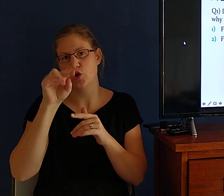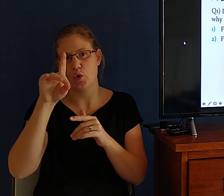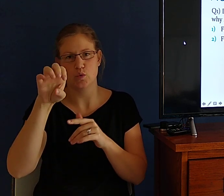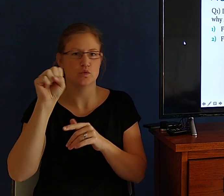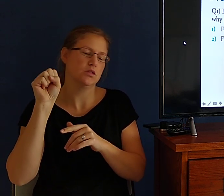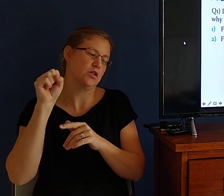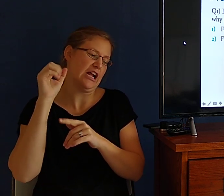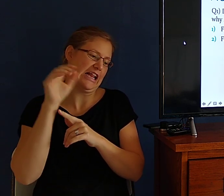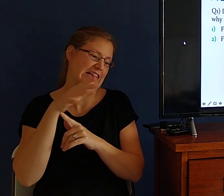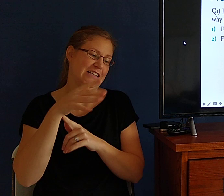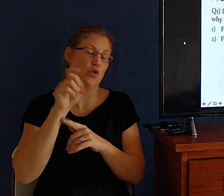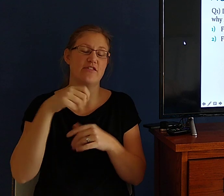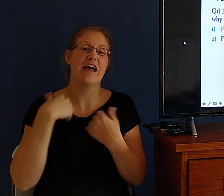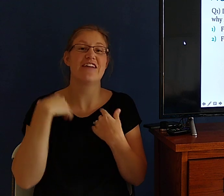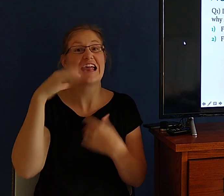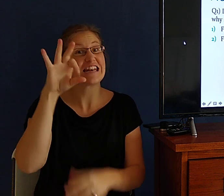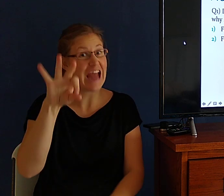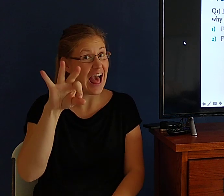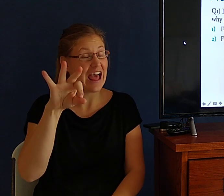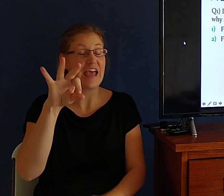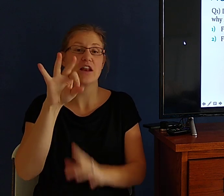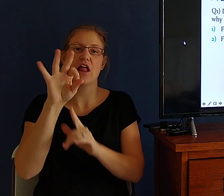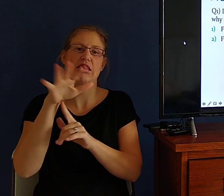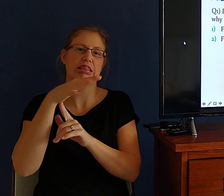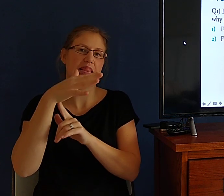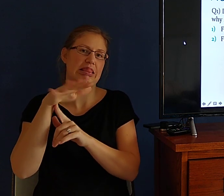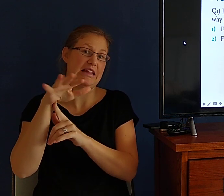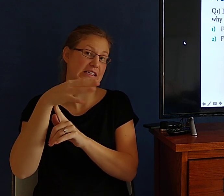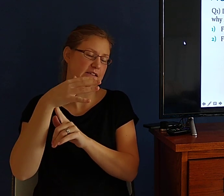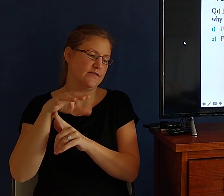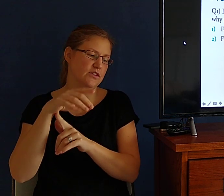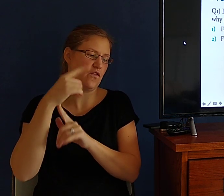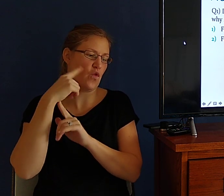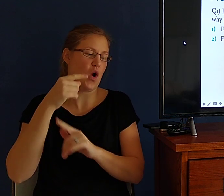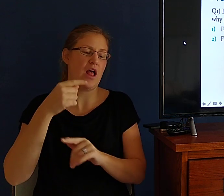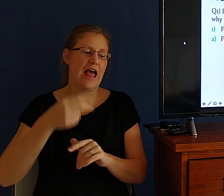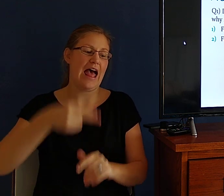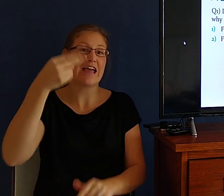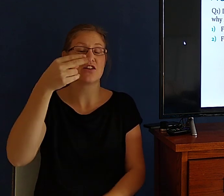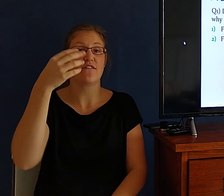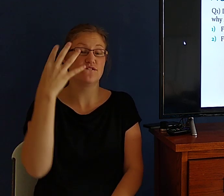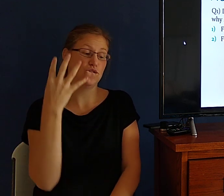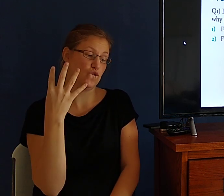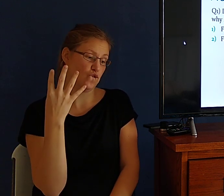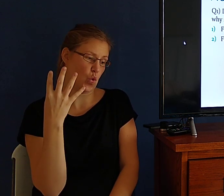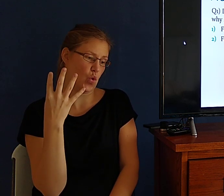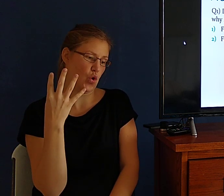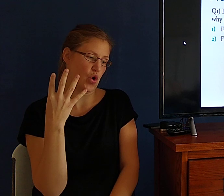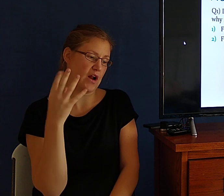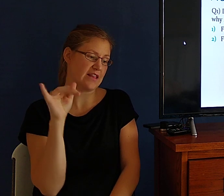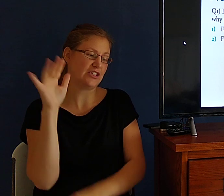to have 9 terminal vertices of height 4. This is tree, and it's a full binary